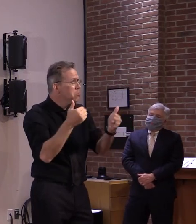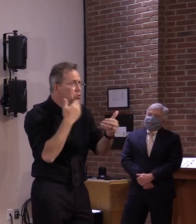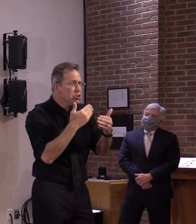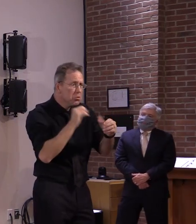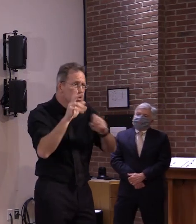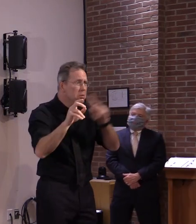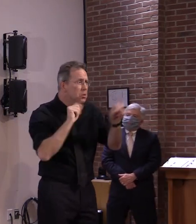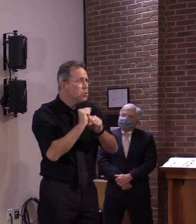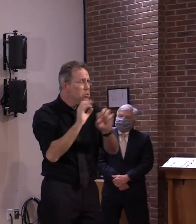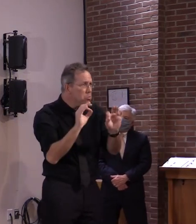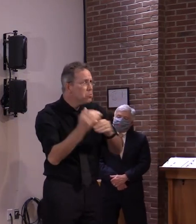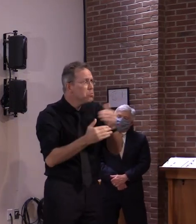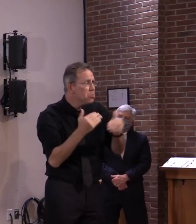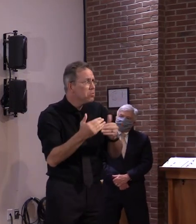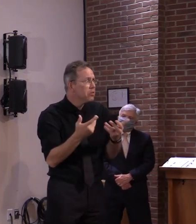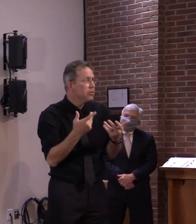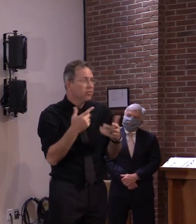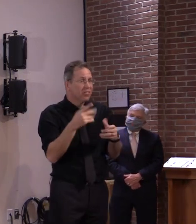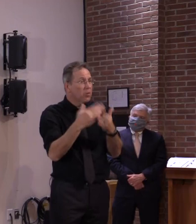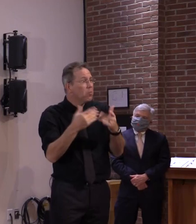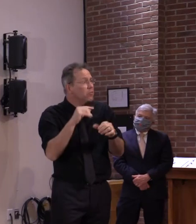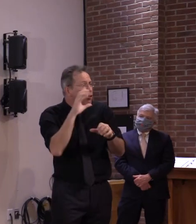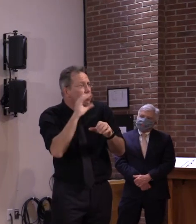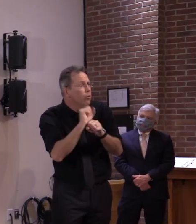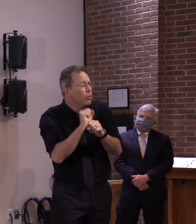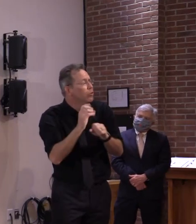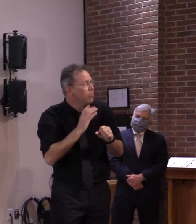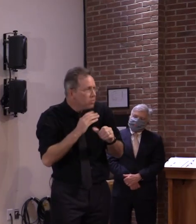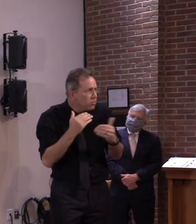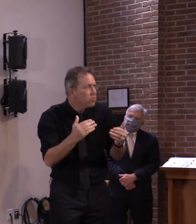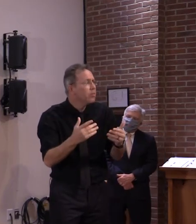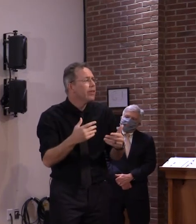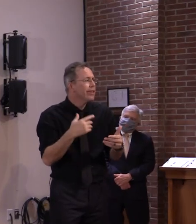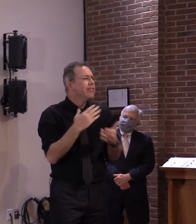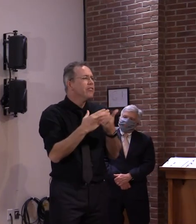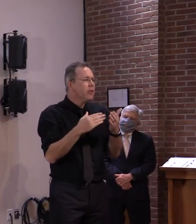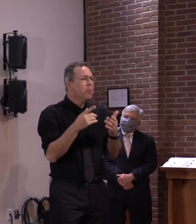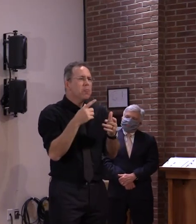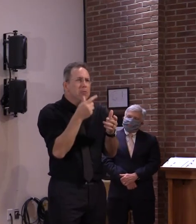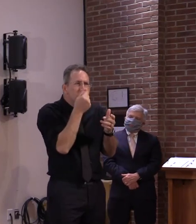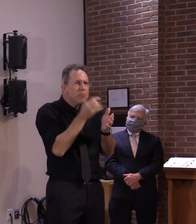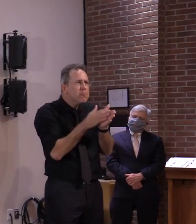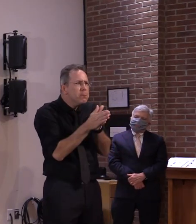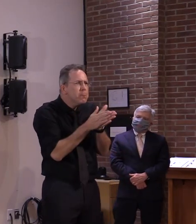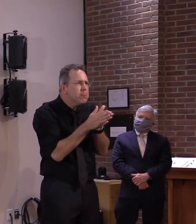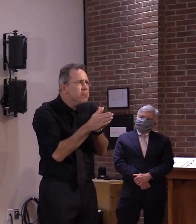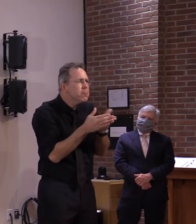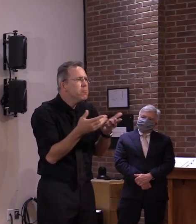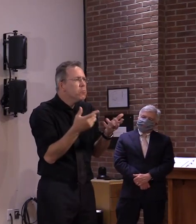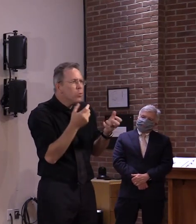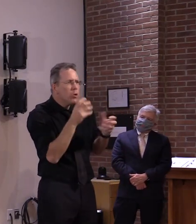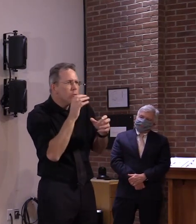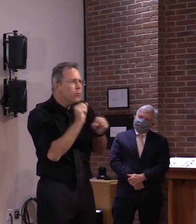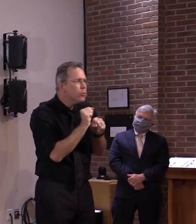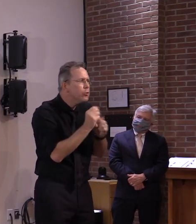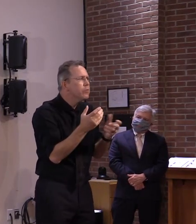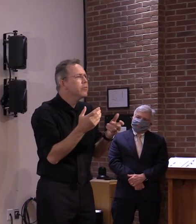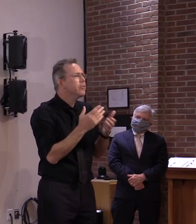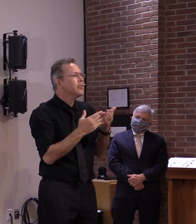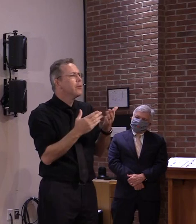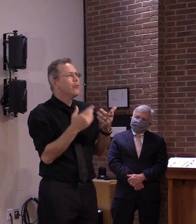not searching any longer. I think there is an incentive at this point because there is no additional